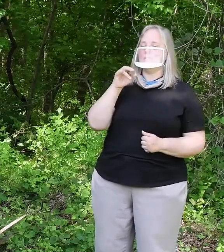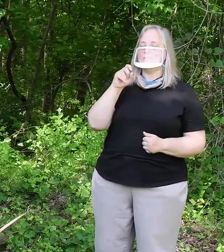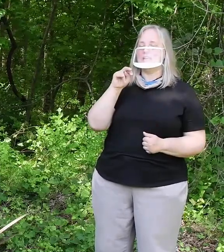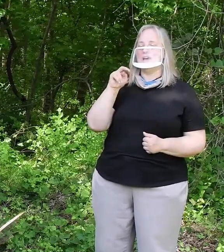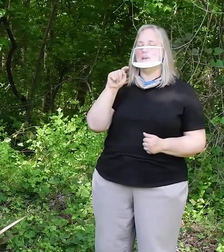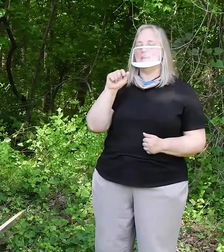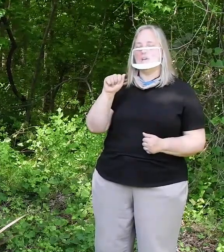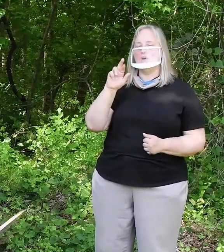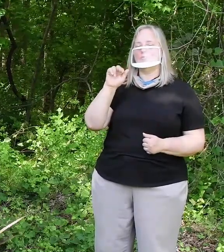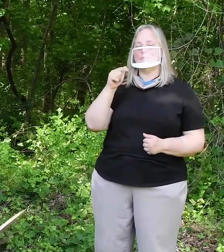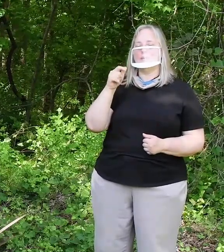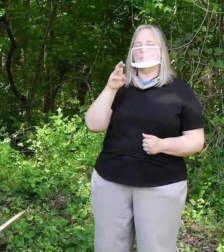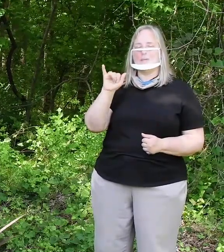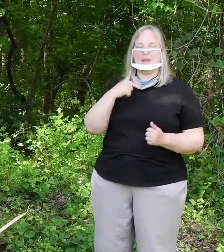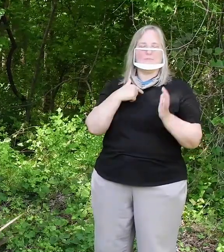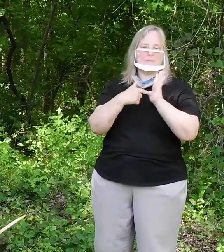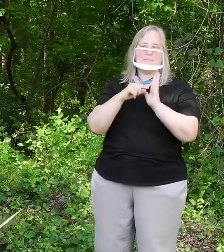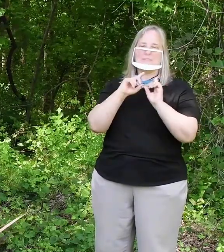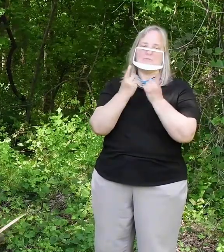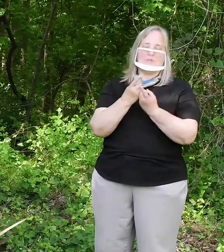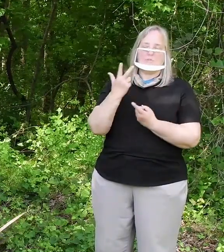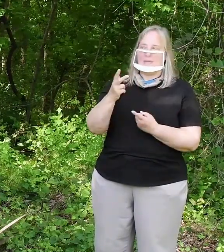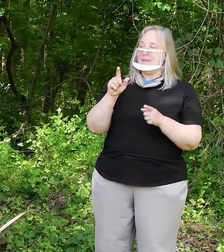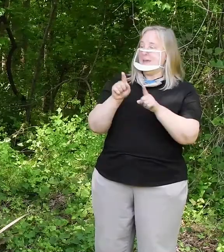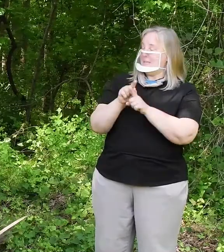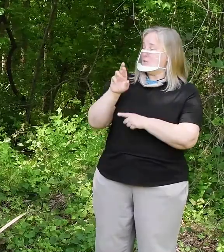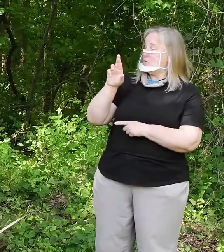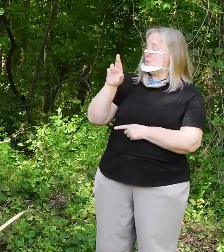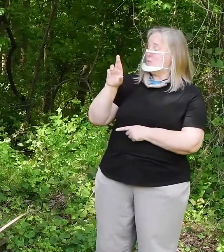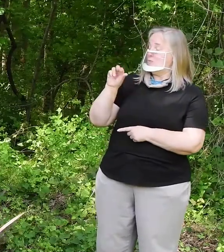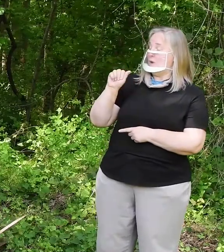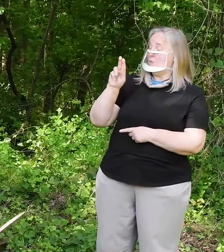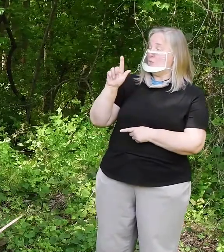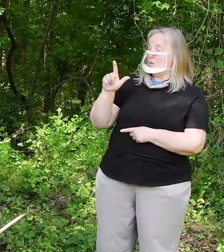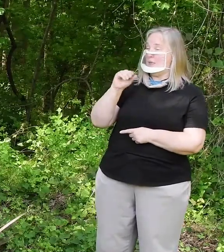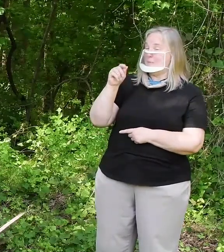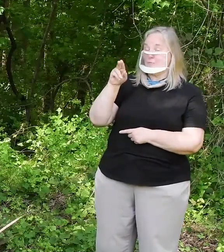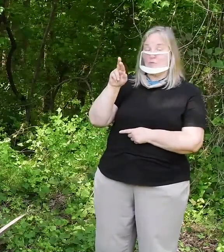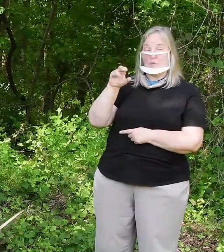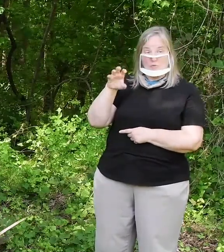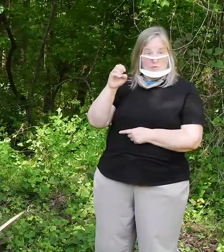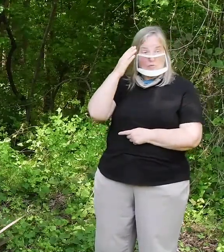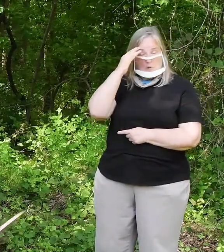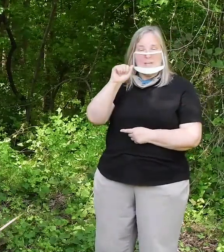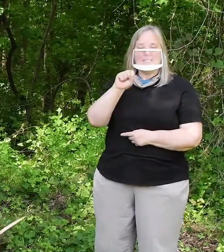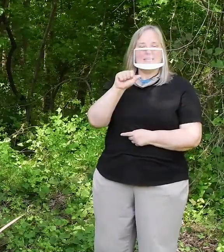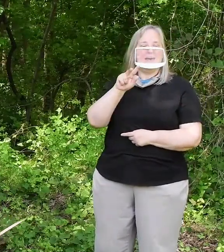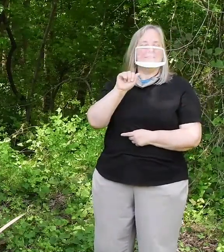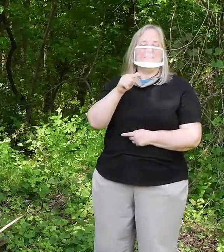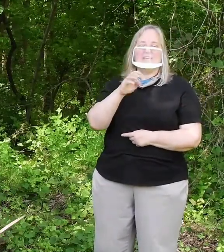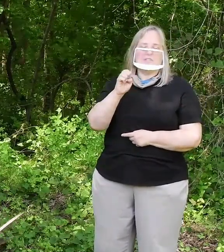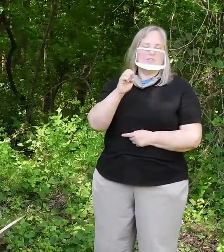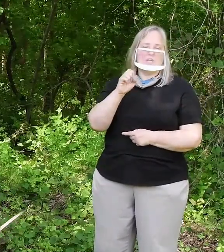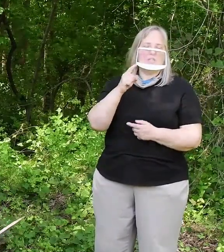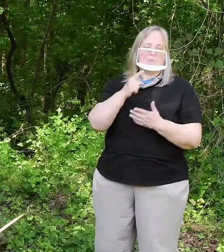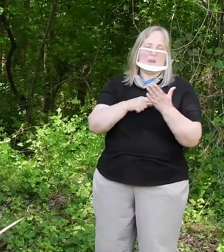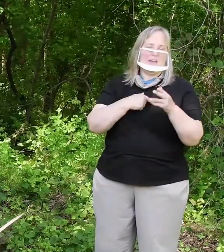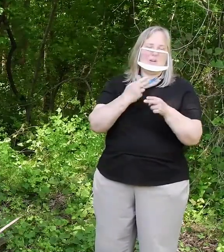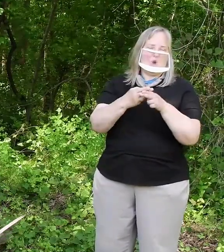represent District 3, and as Raul and Bruce know, Savage is what I would consider one of my home